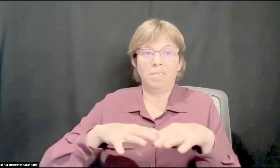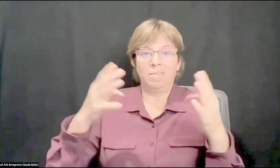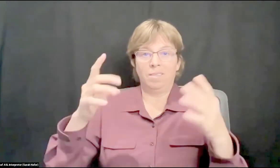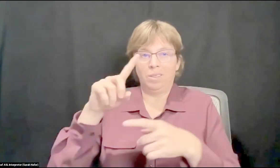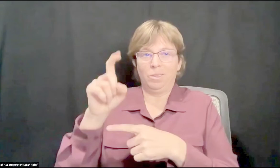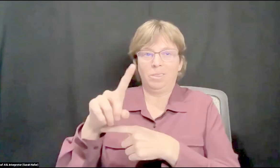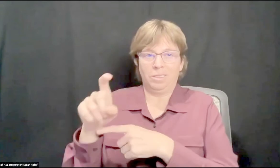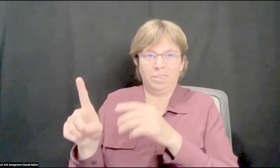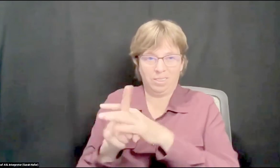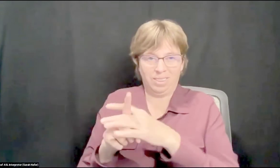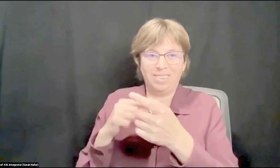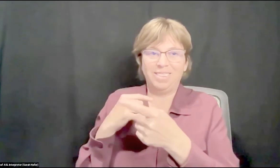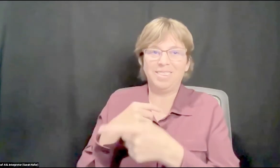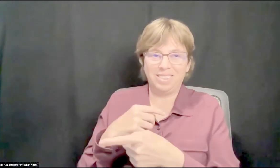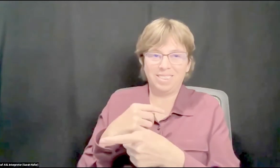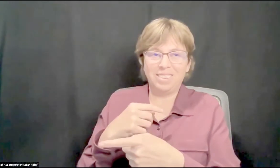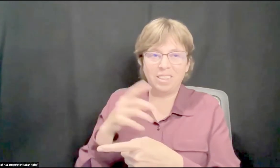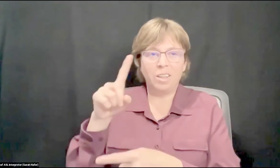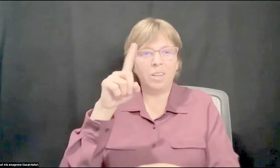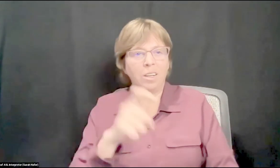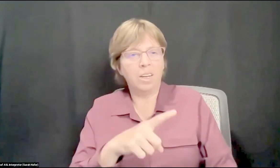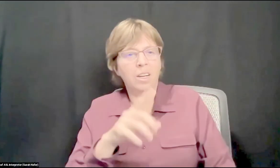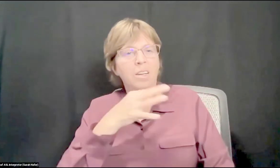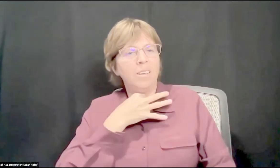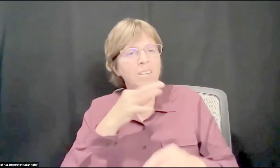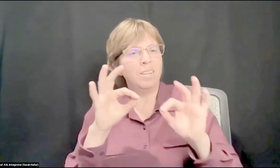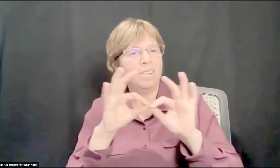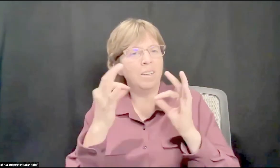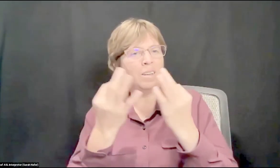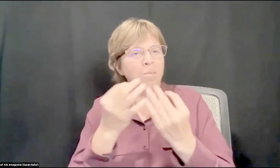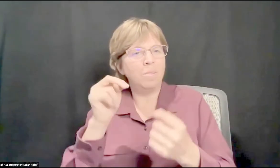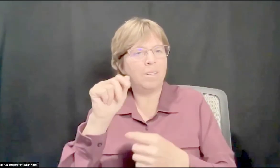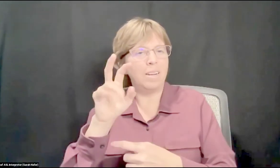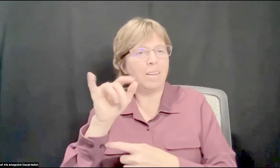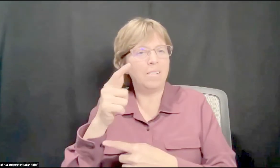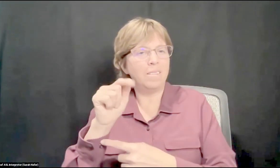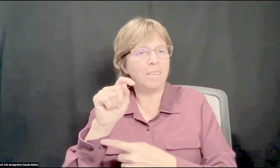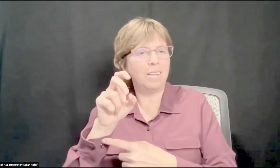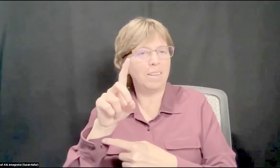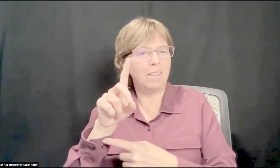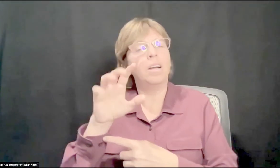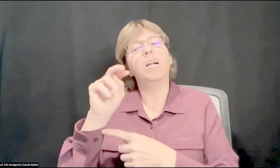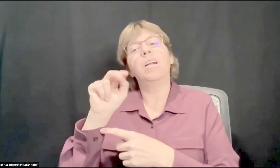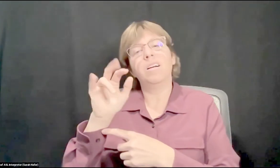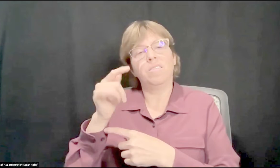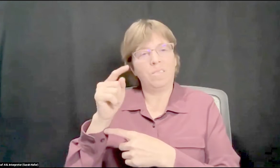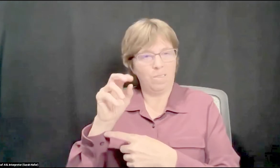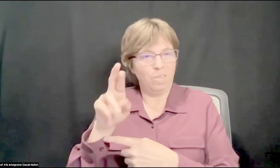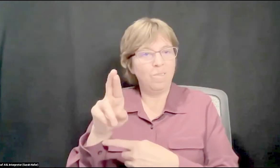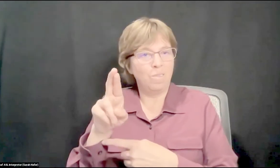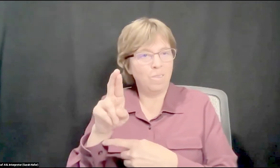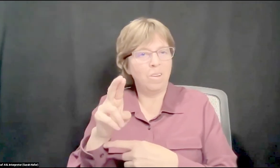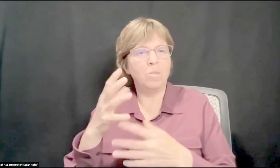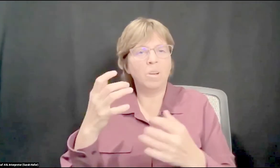feedback have you received from people who have utilized her help? This one's for Sarah Stevens.